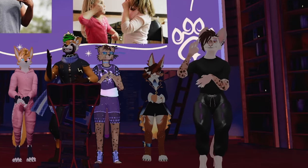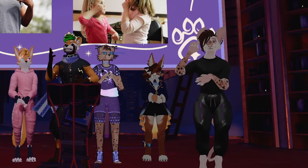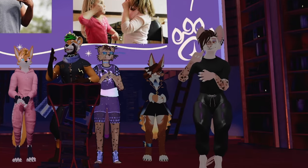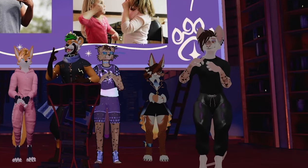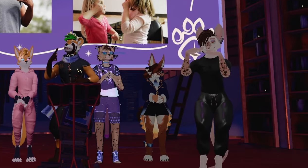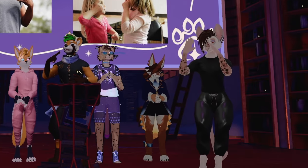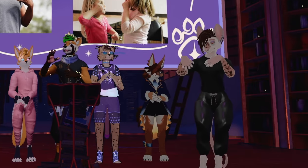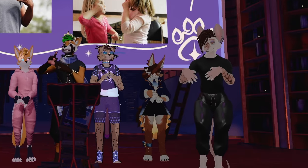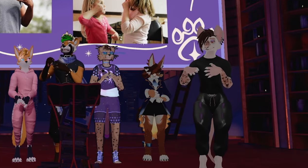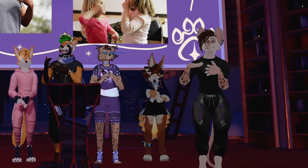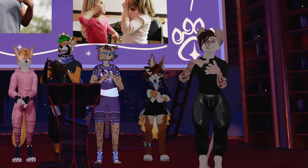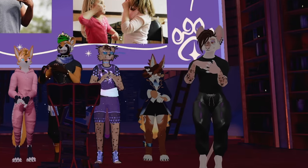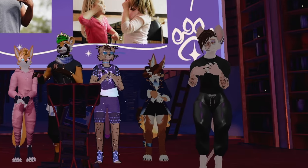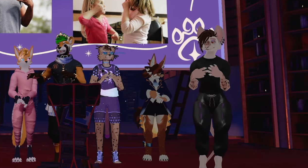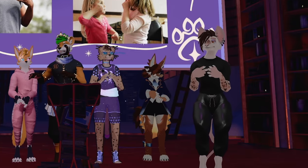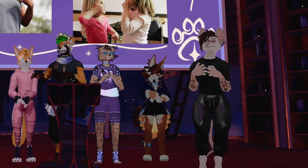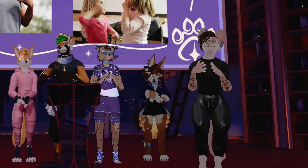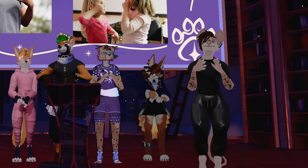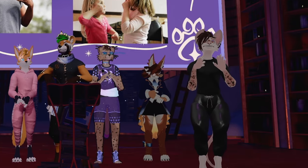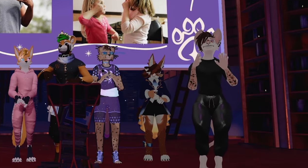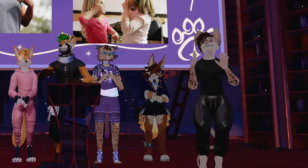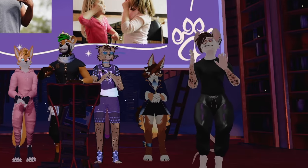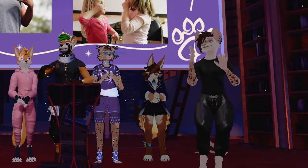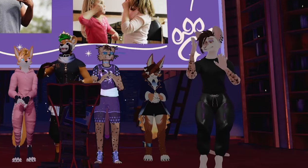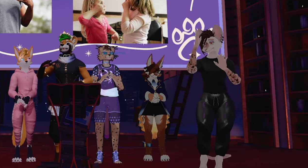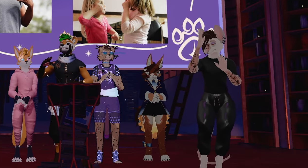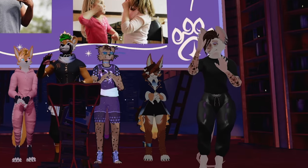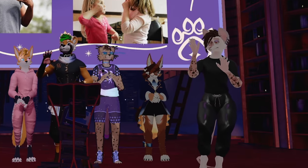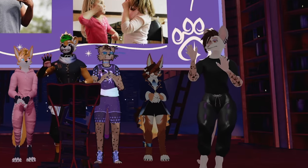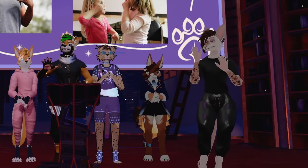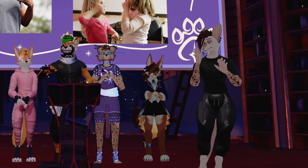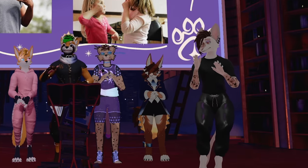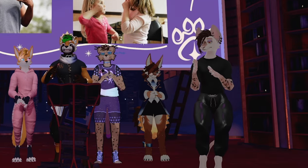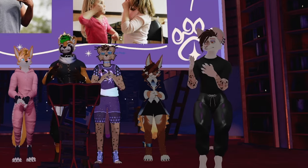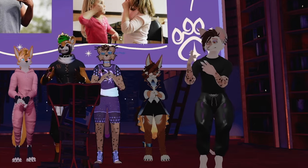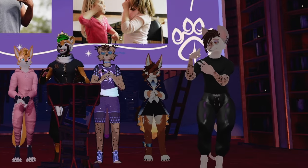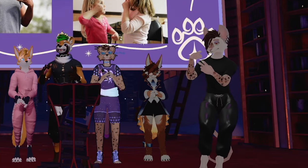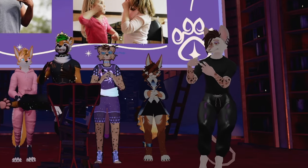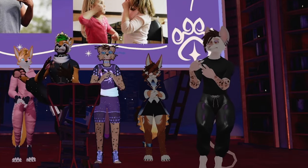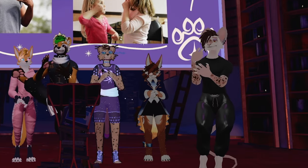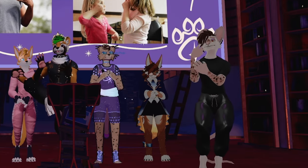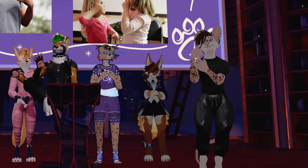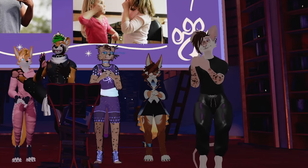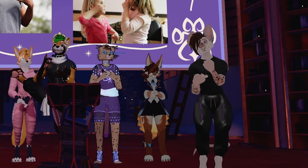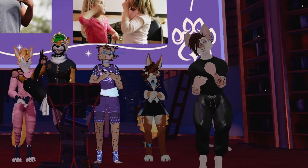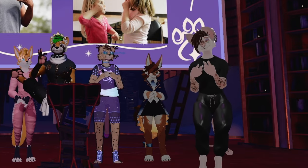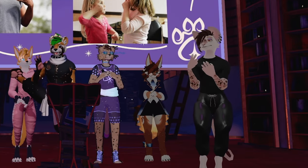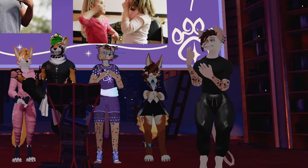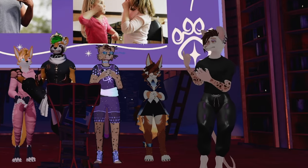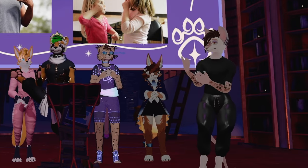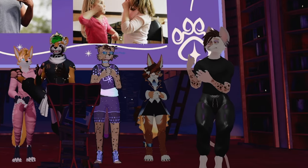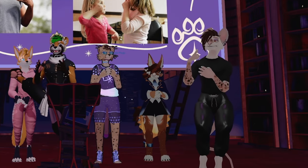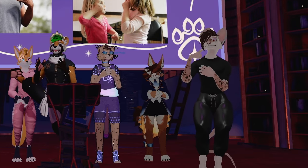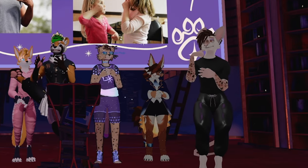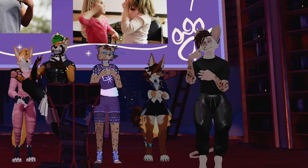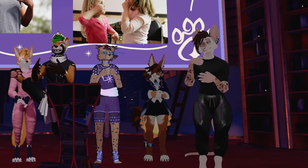parents are culturally and fluently deaf, which means their first language, their first home culture is the